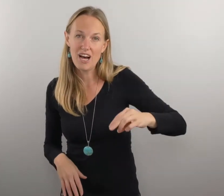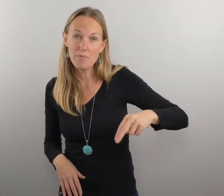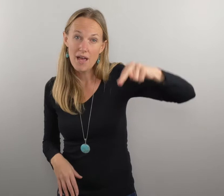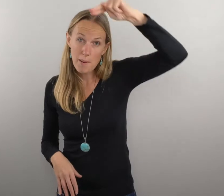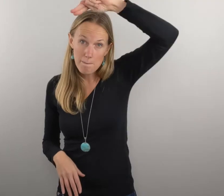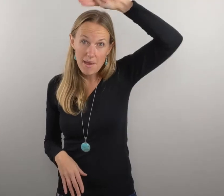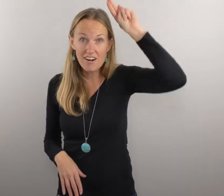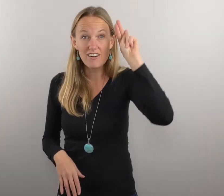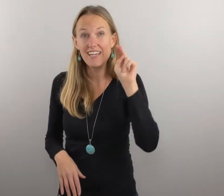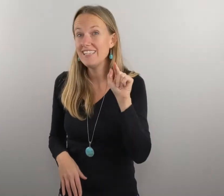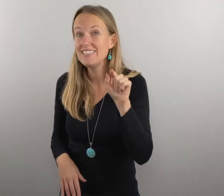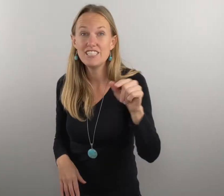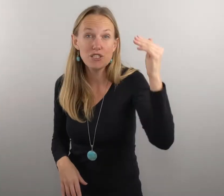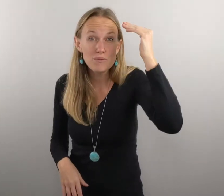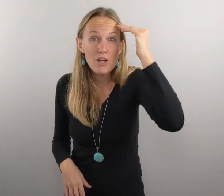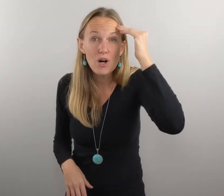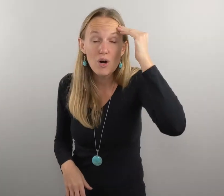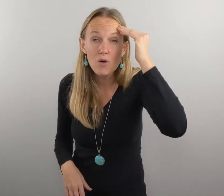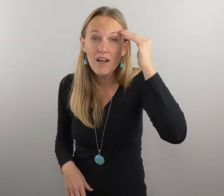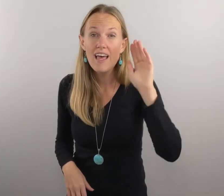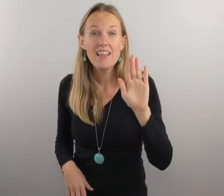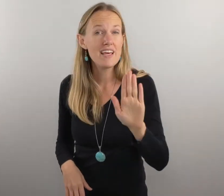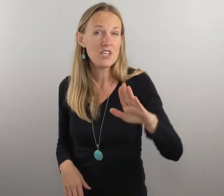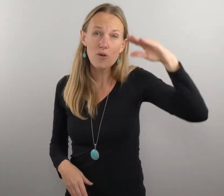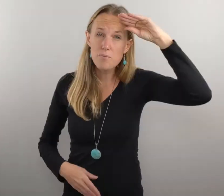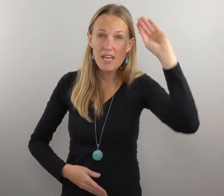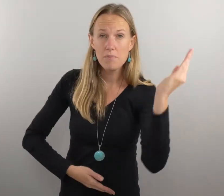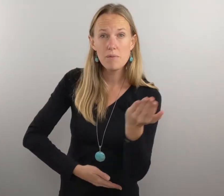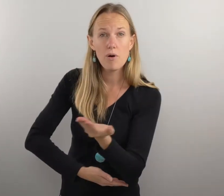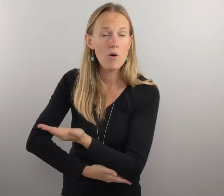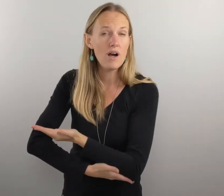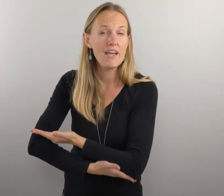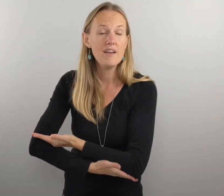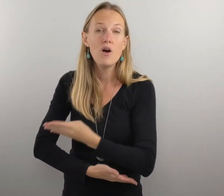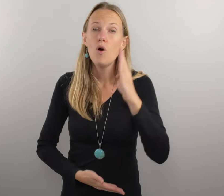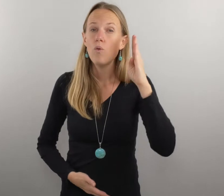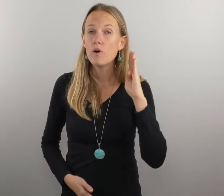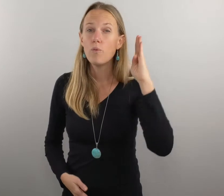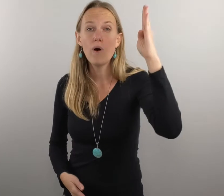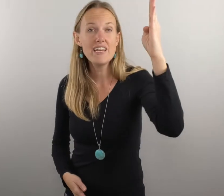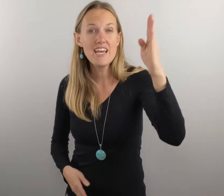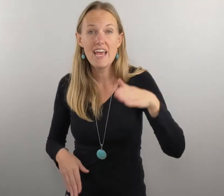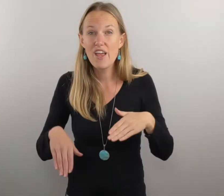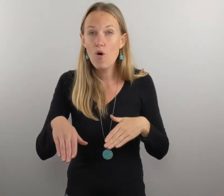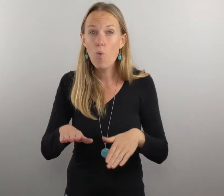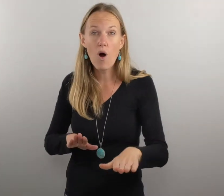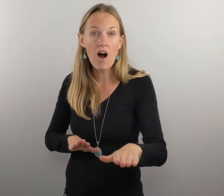top. Mary, did you know that your baby boy would one day